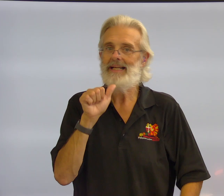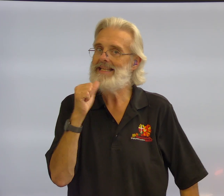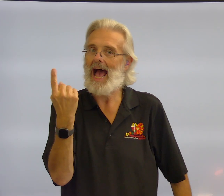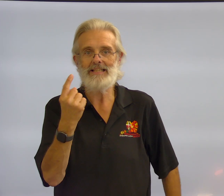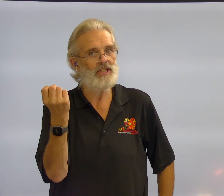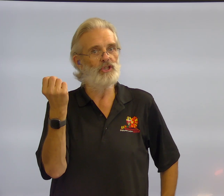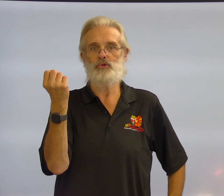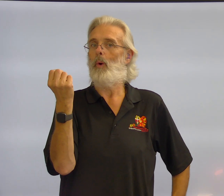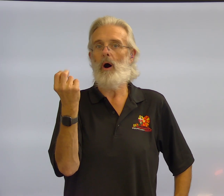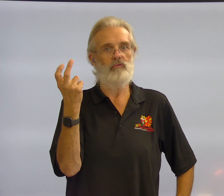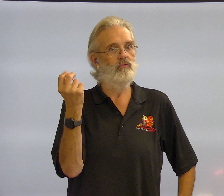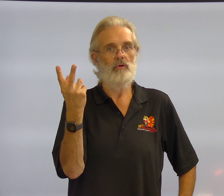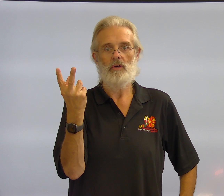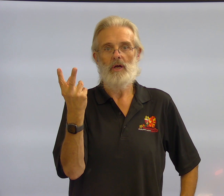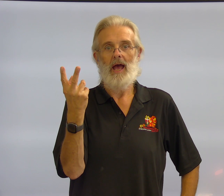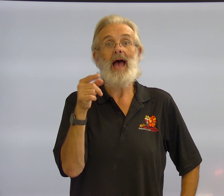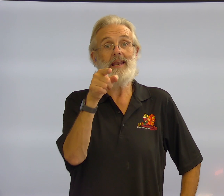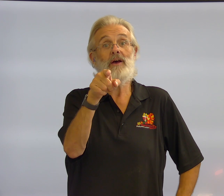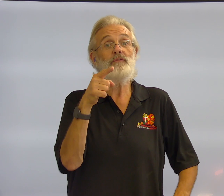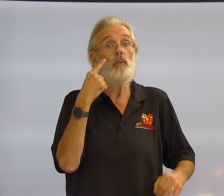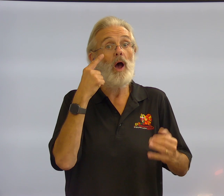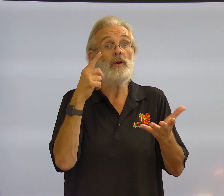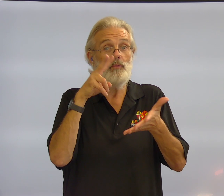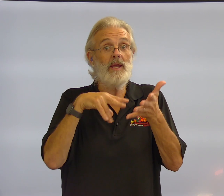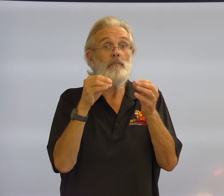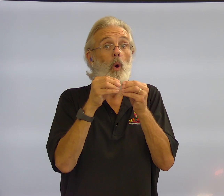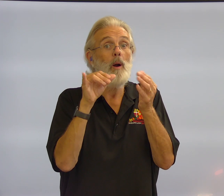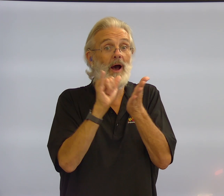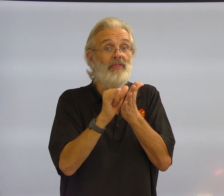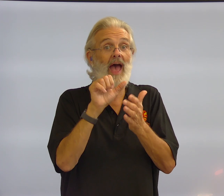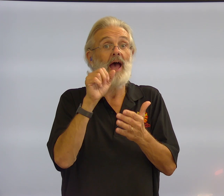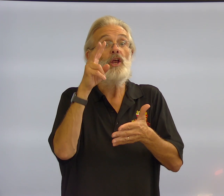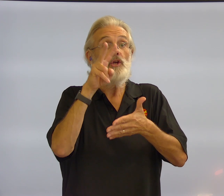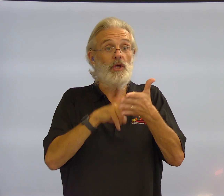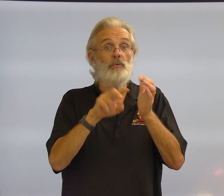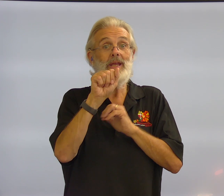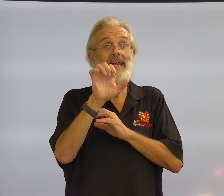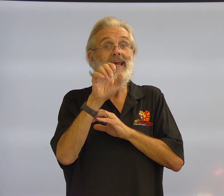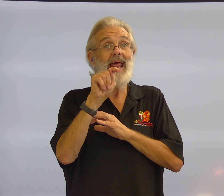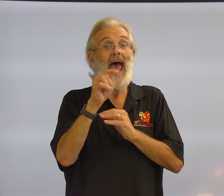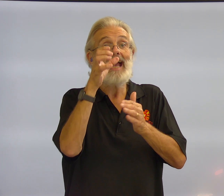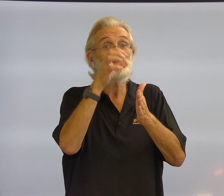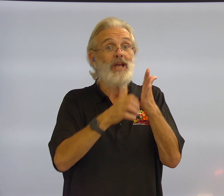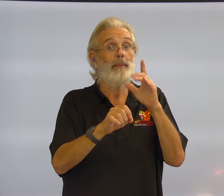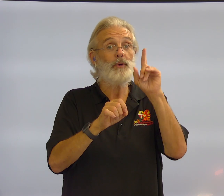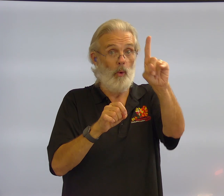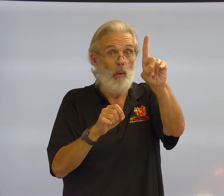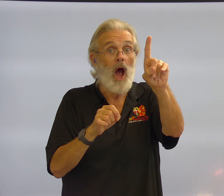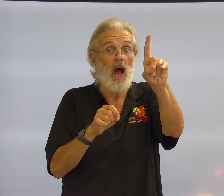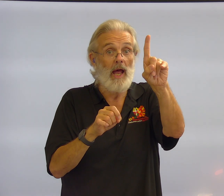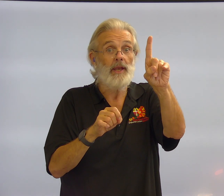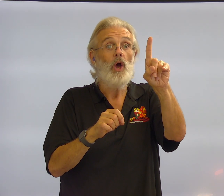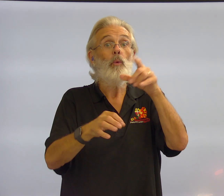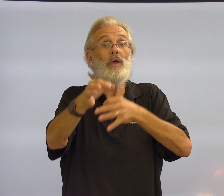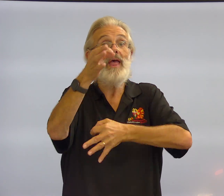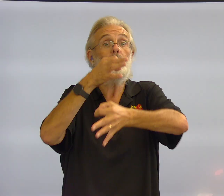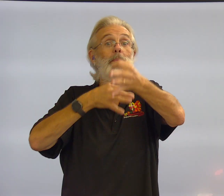not just 12. And if you want to read more about that, you can read in Acts chapter 1, when they